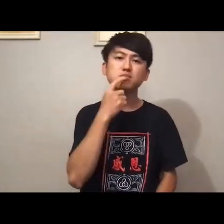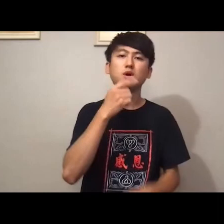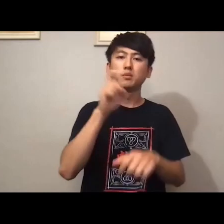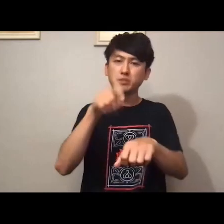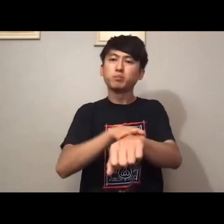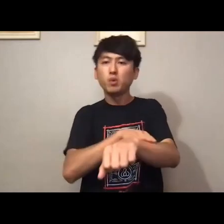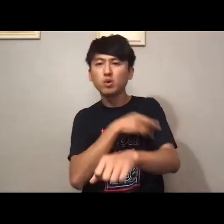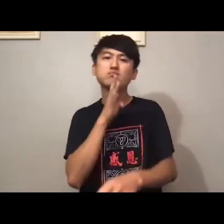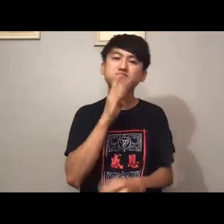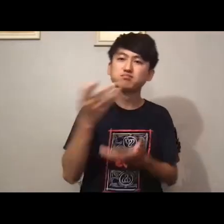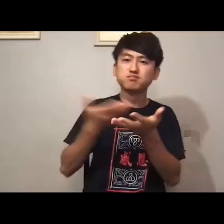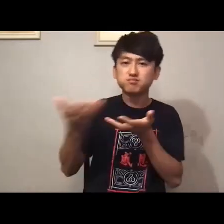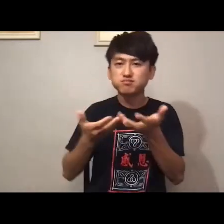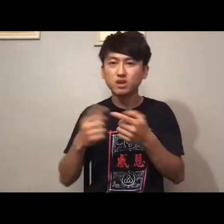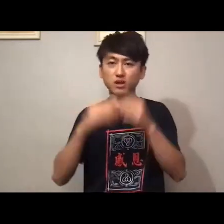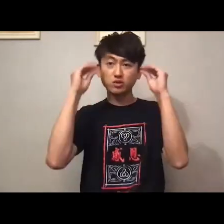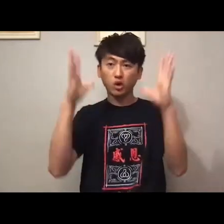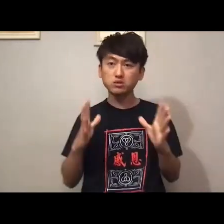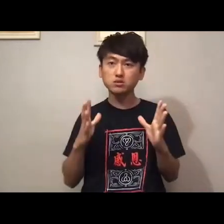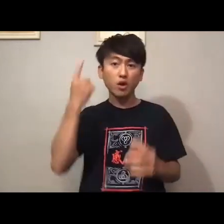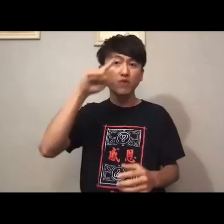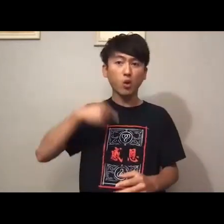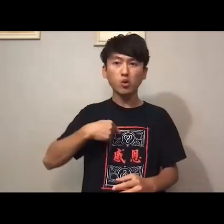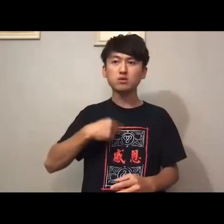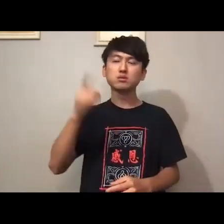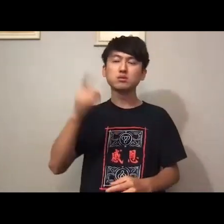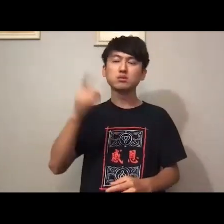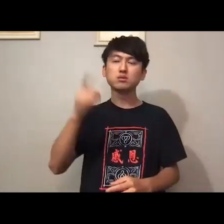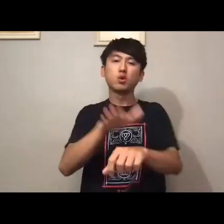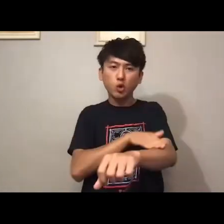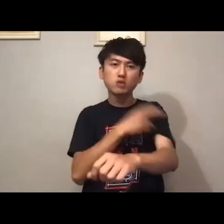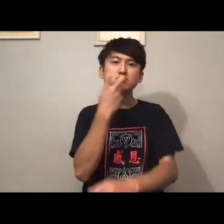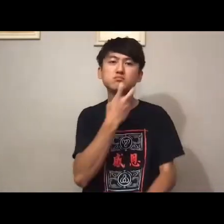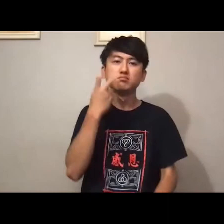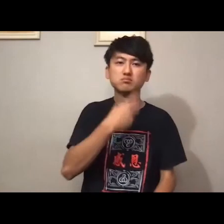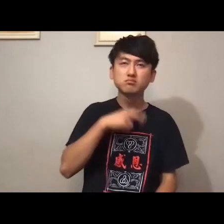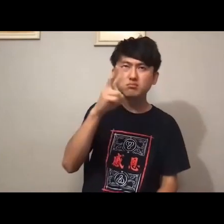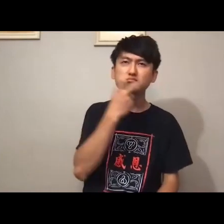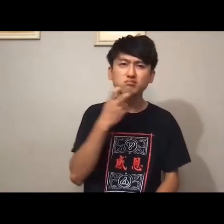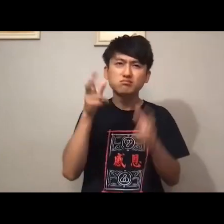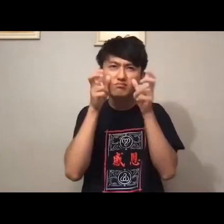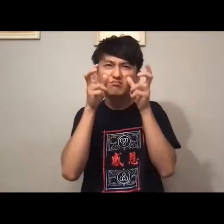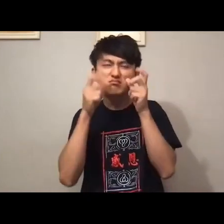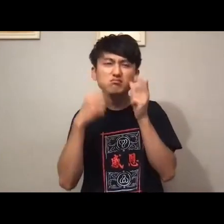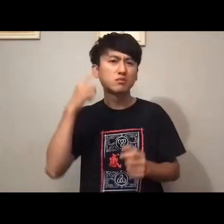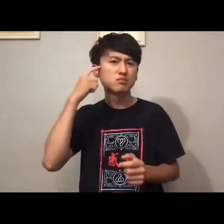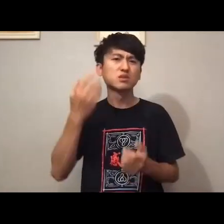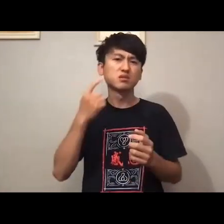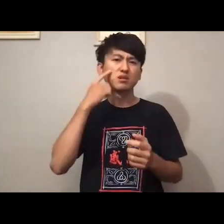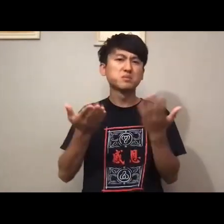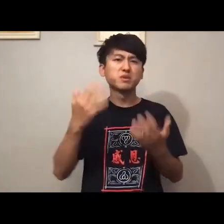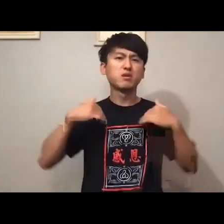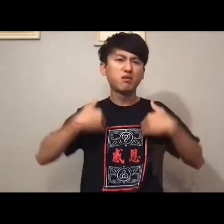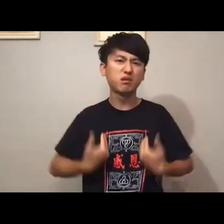slowly. And I learned that watching the speaking was helpful for me. I was